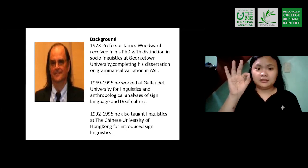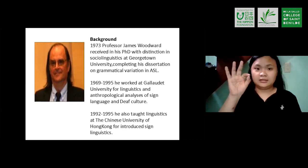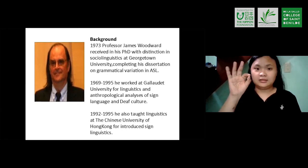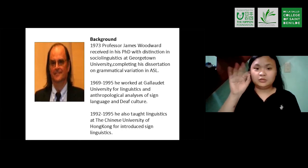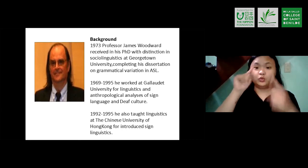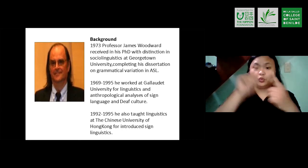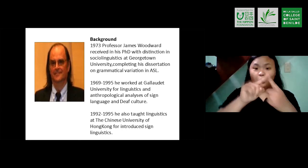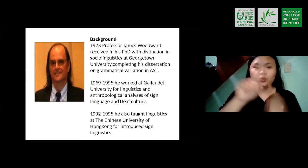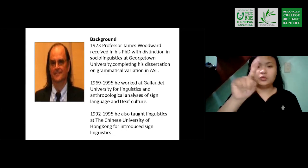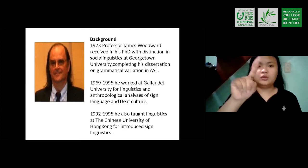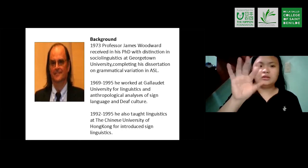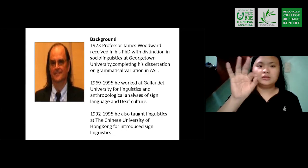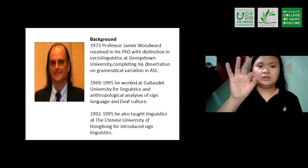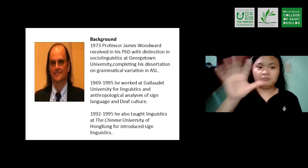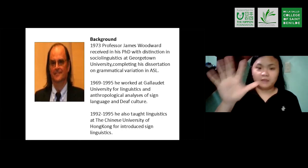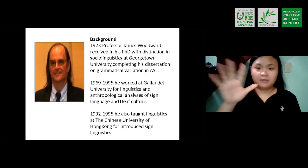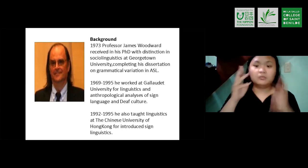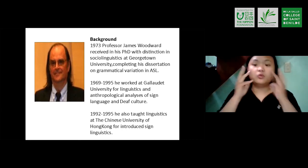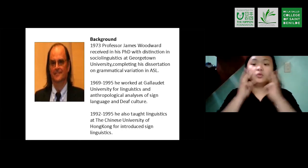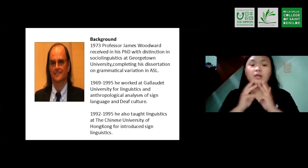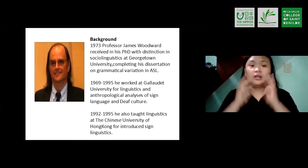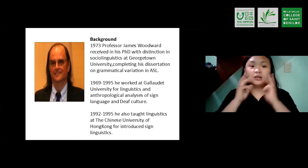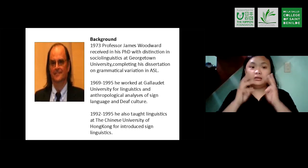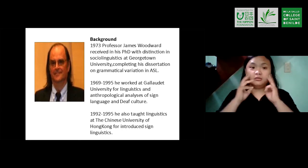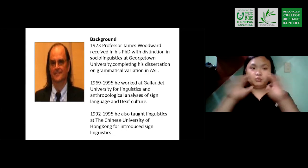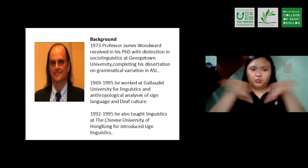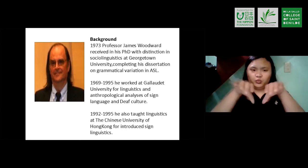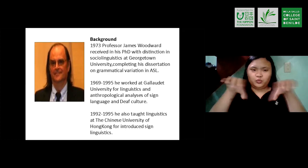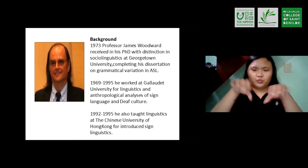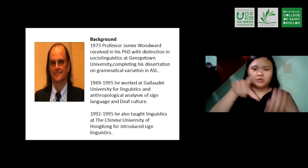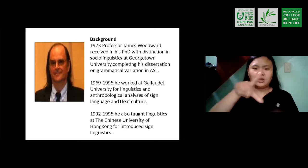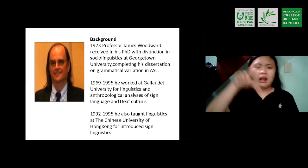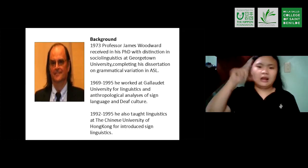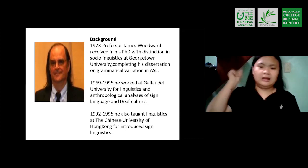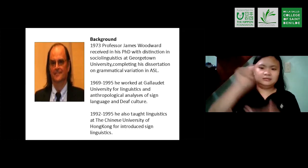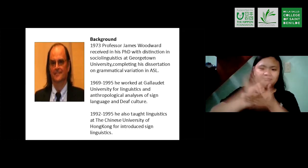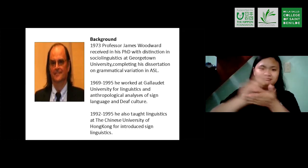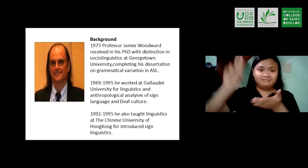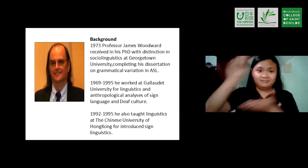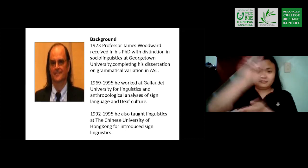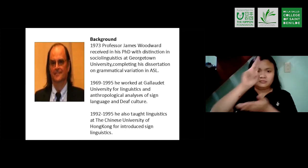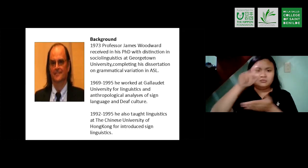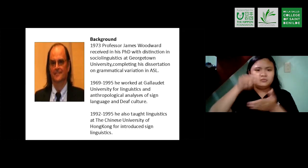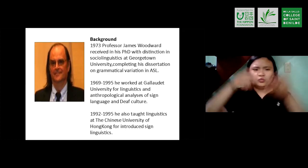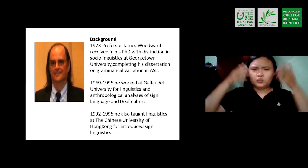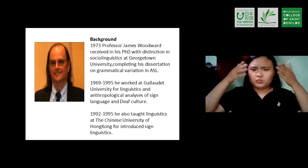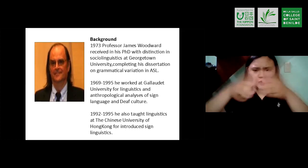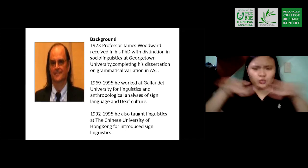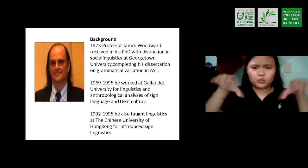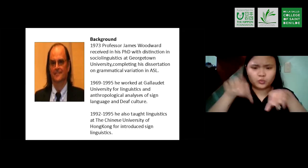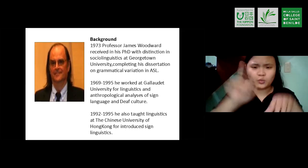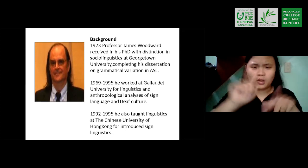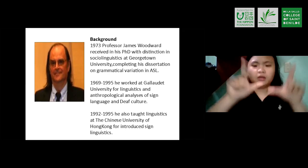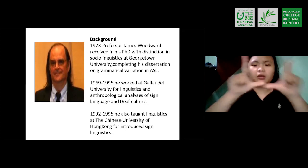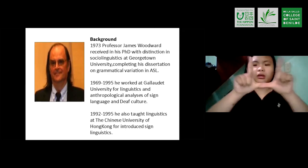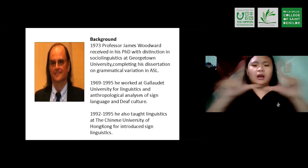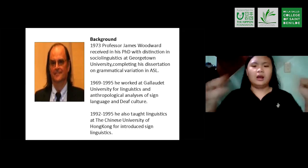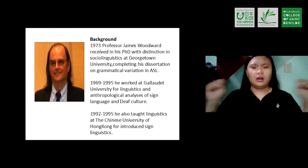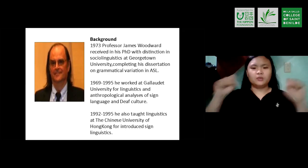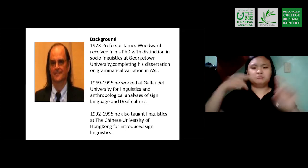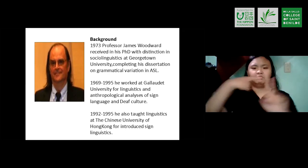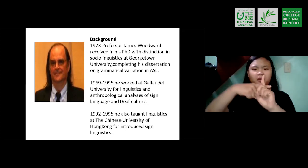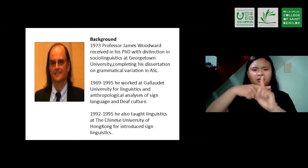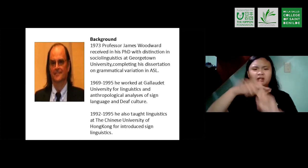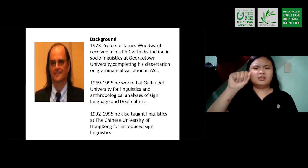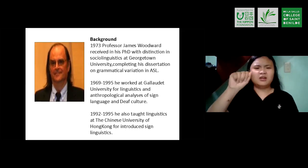In 1969 to 1995, Dr. Woody worked at Gallaudet University, where